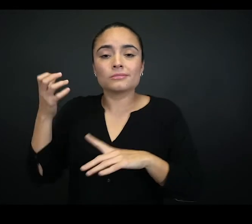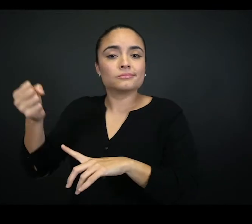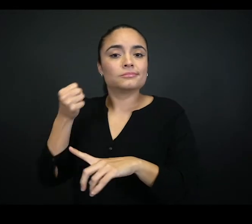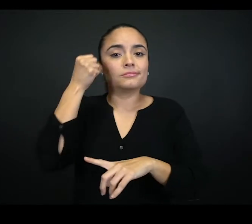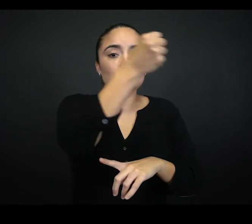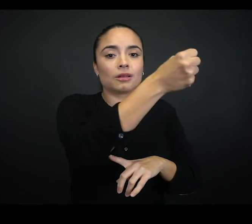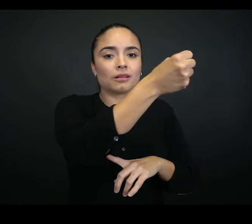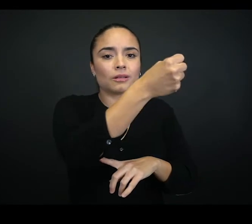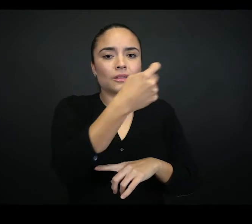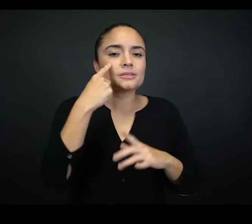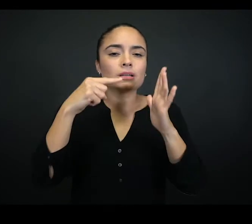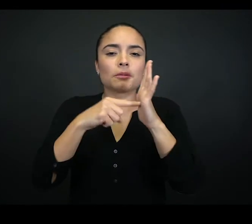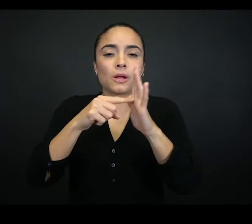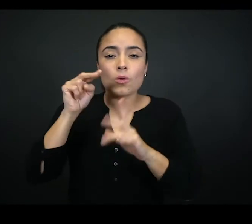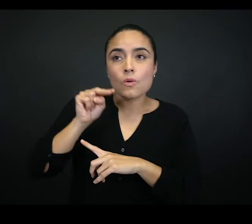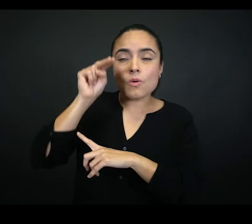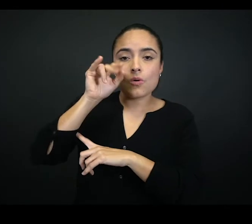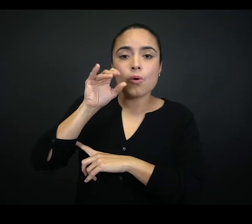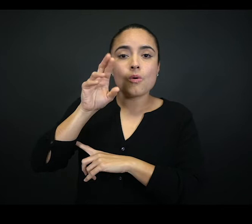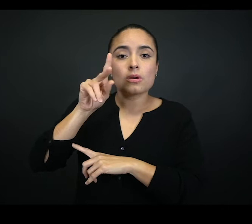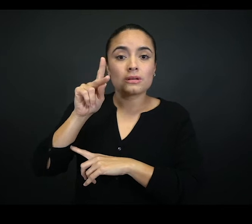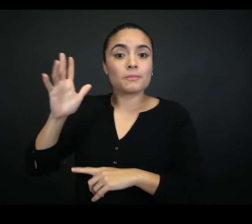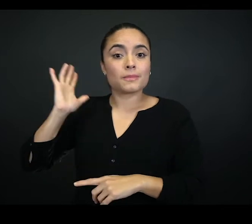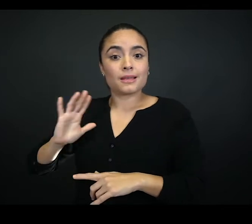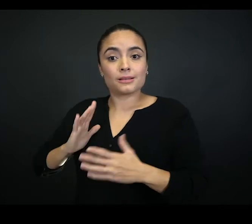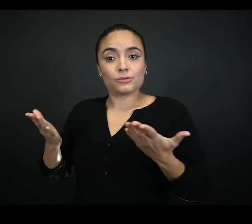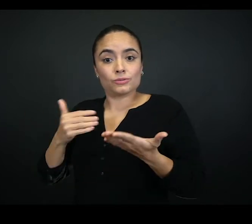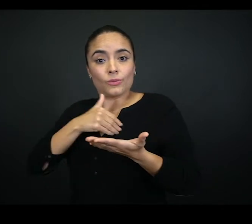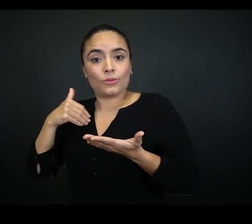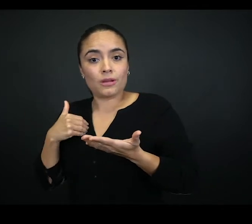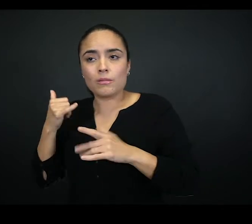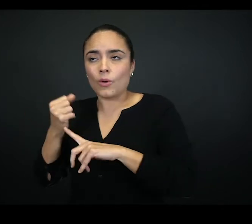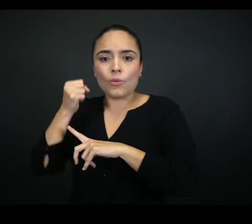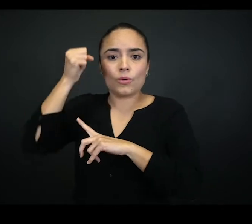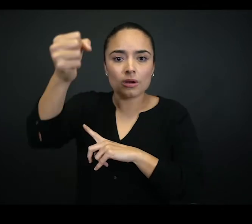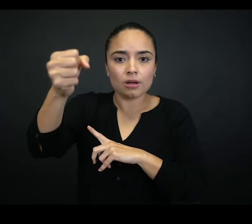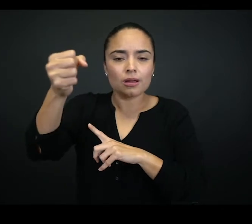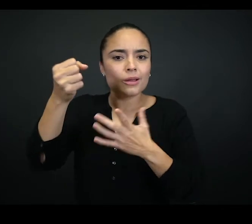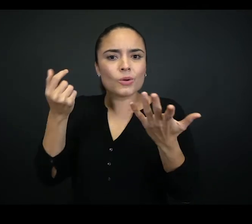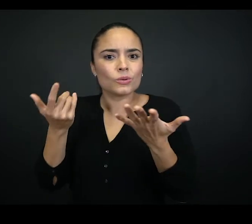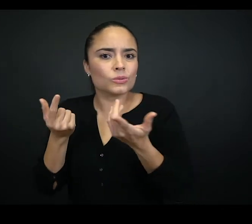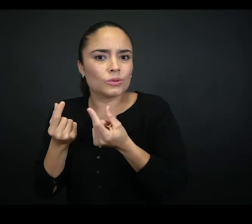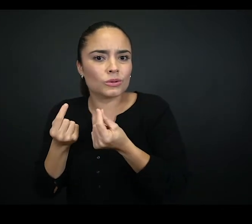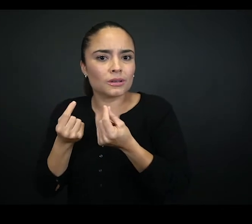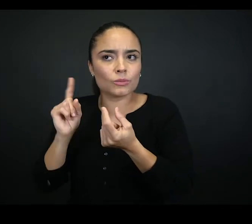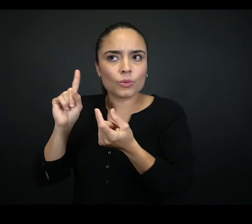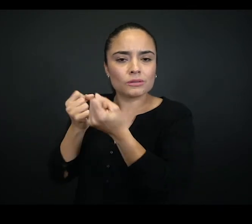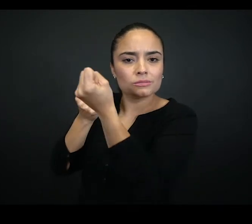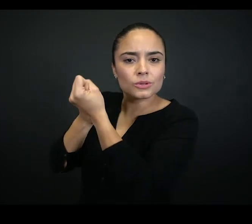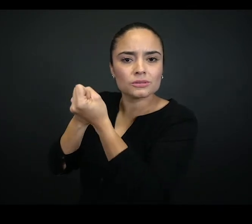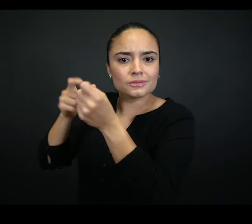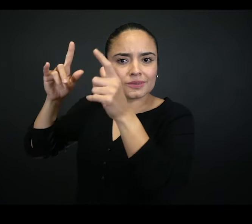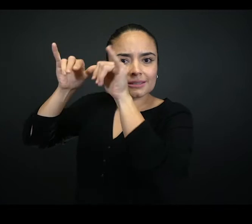those were barriers that people had to face. I think during COVID, The city, through Toronto Public Health and Shelter